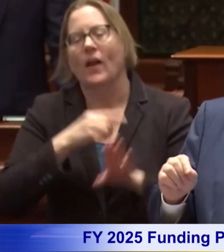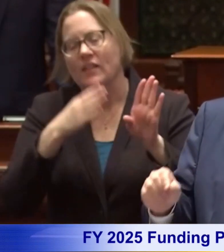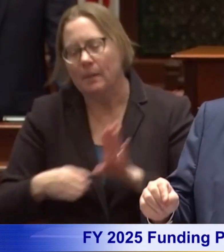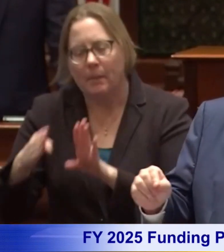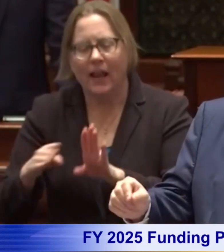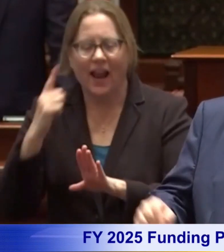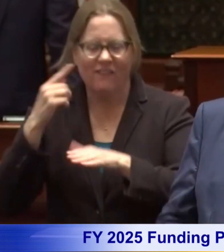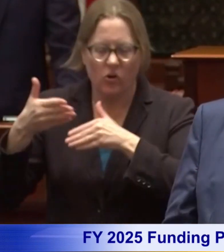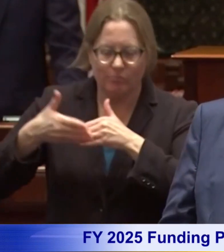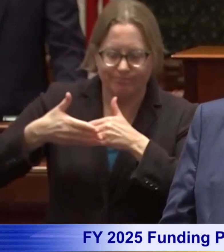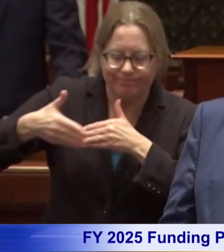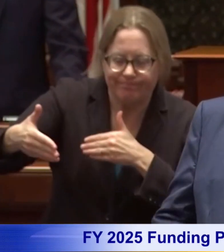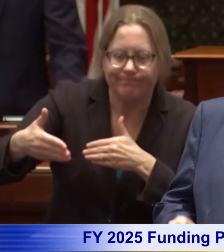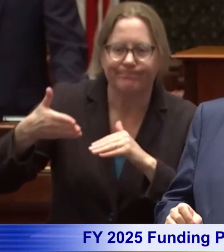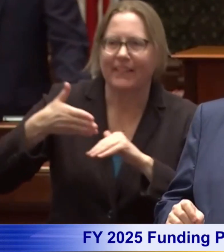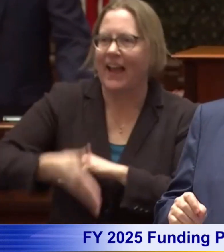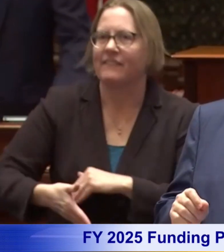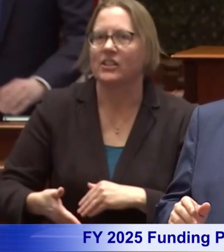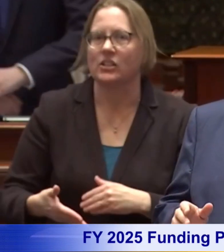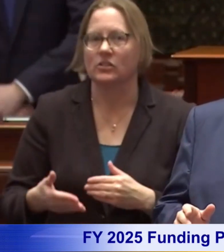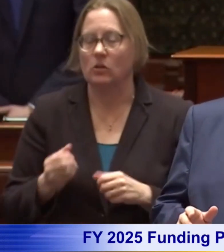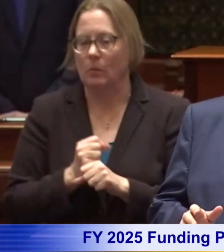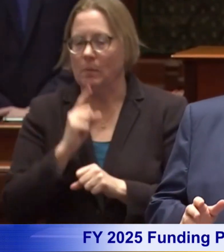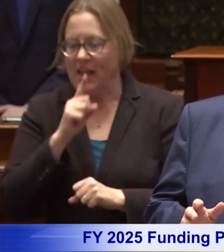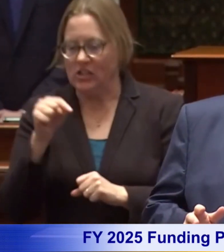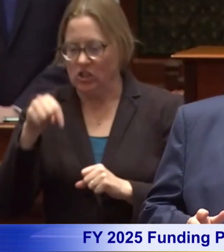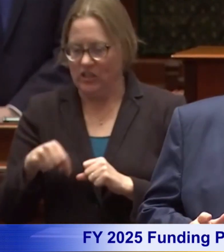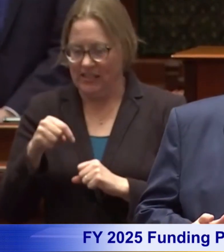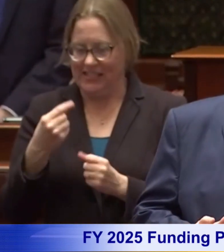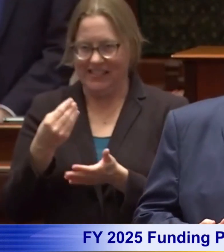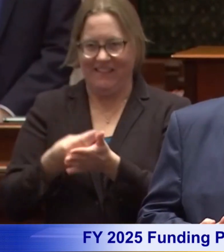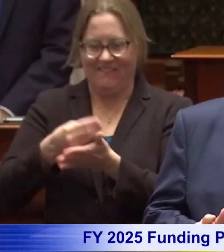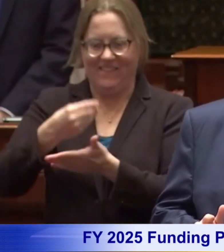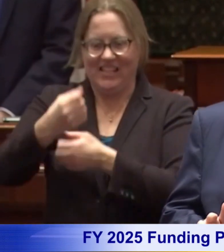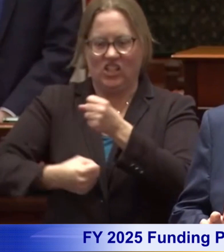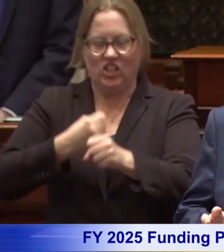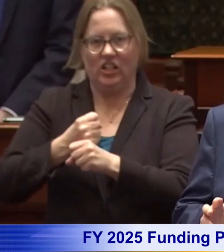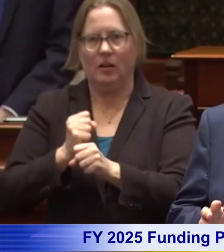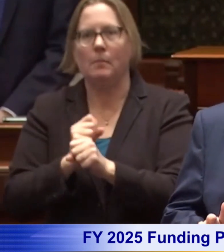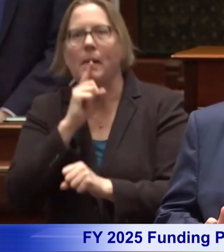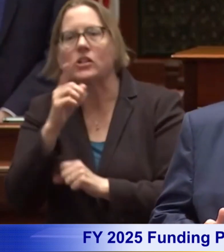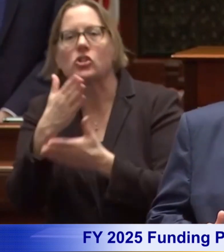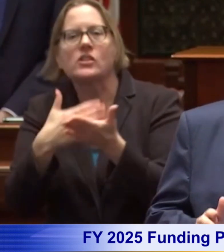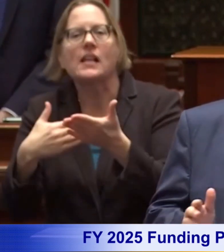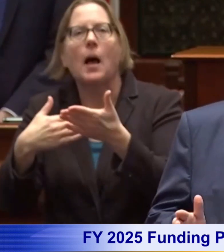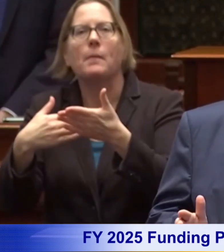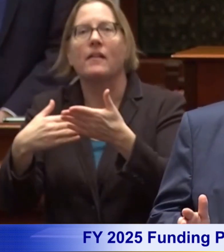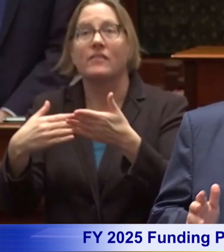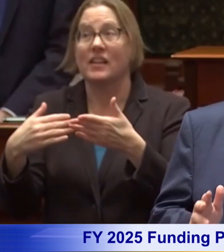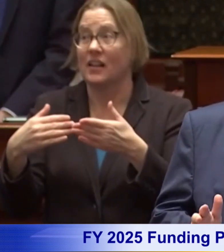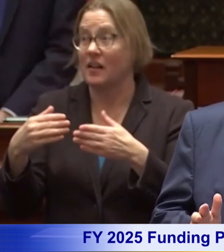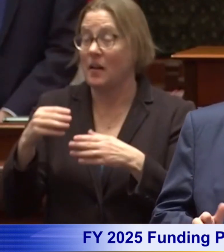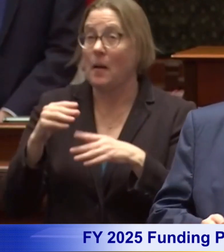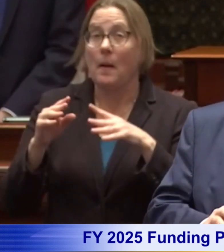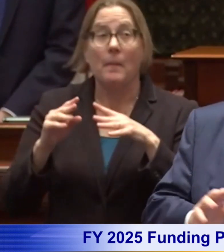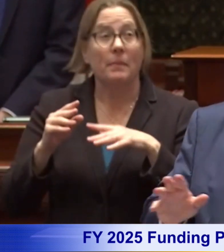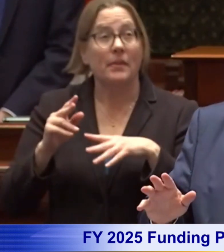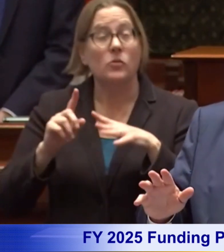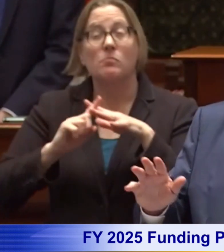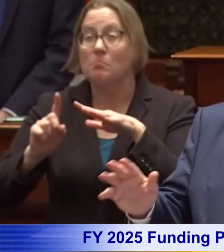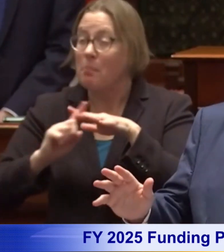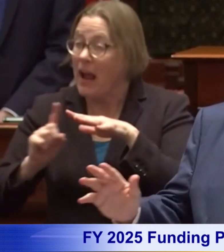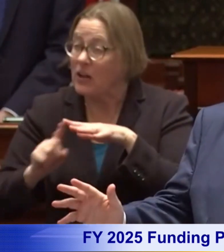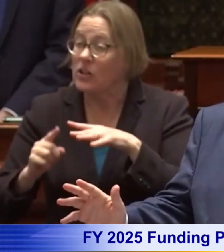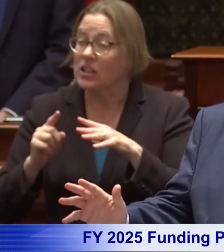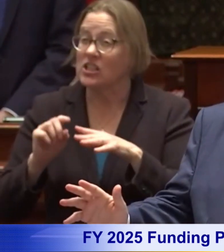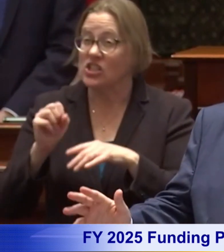that during the coming fiscal year, some of the 30 temporary migrant shelters can and ought to be converted to